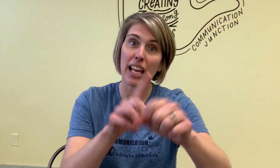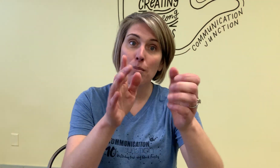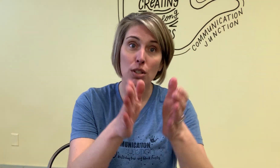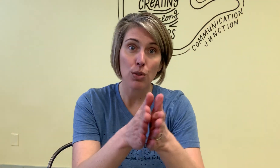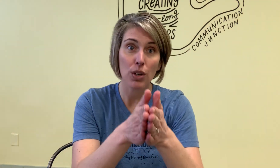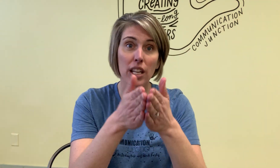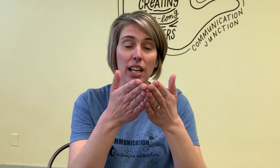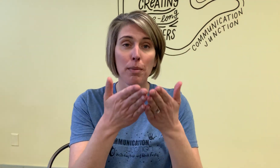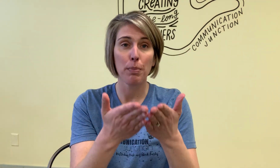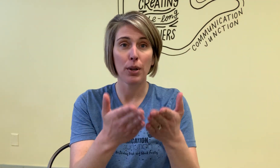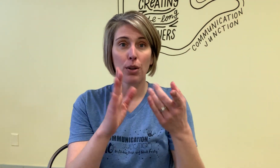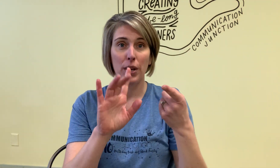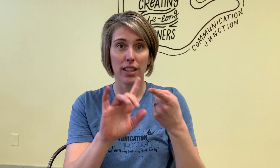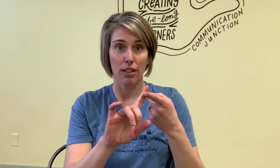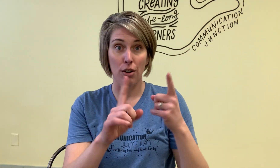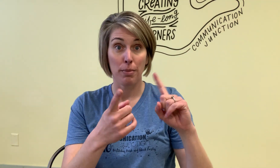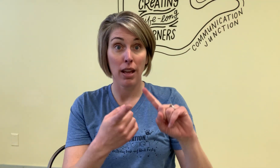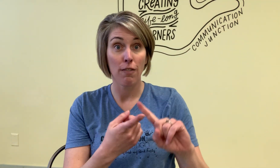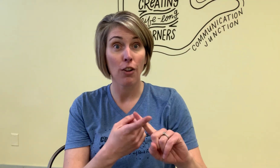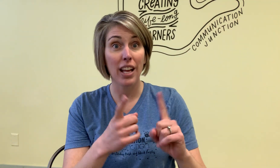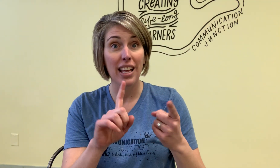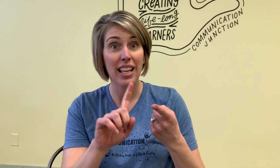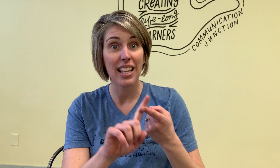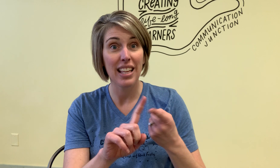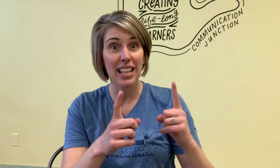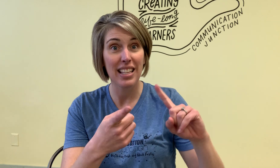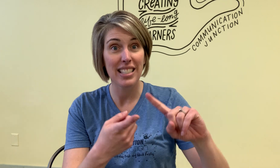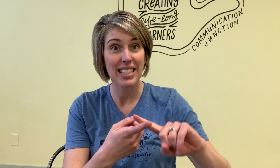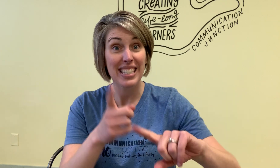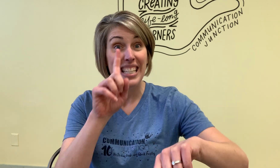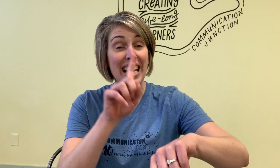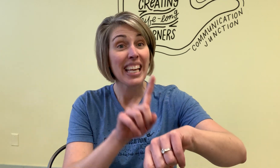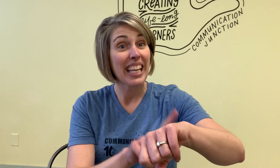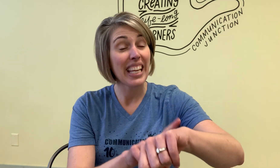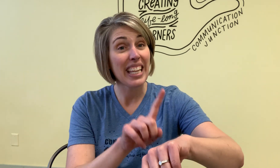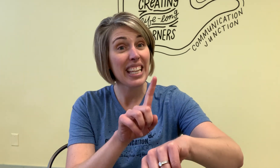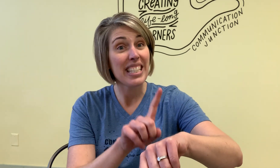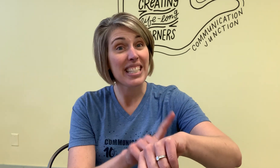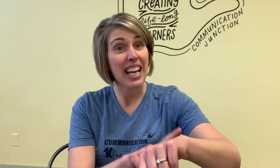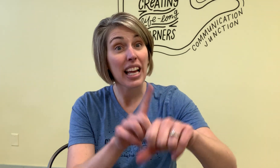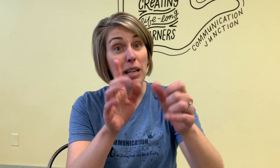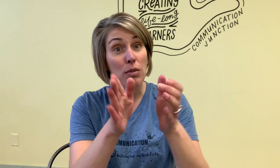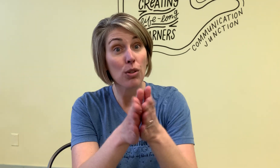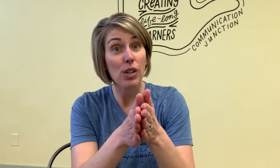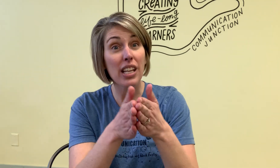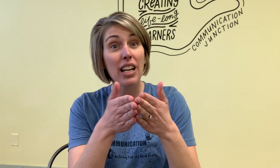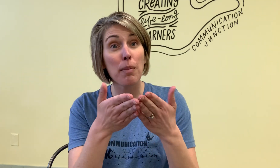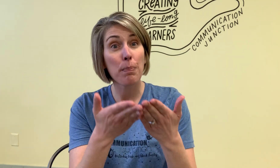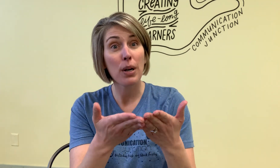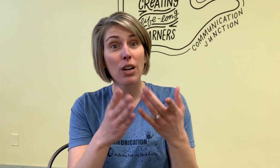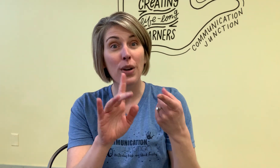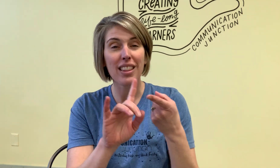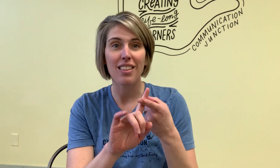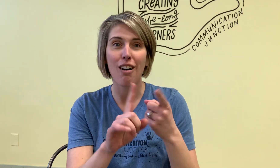time to read a book with all my friends. It is time to read a book with all